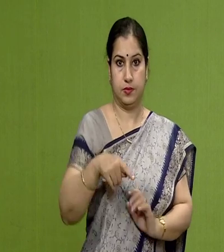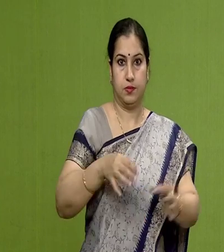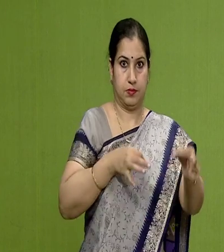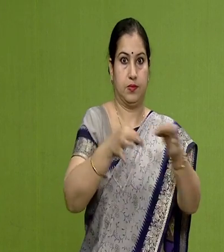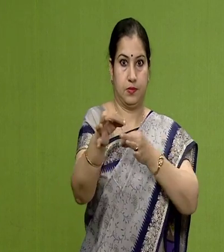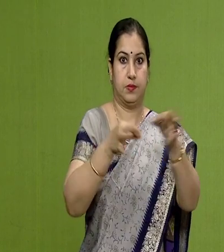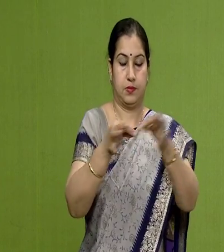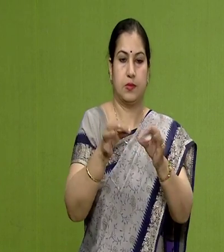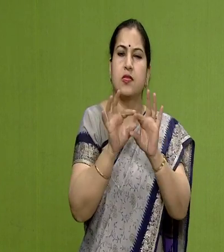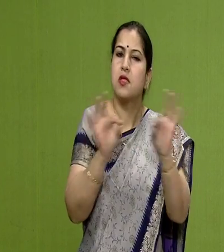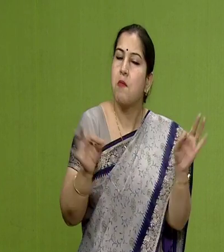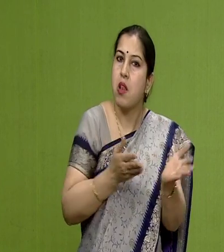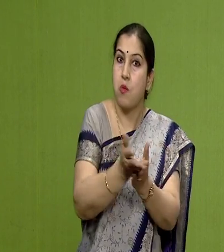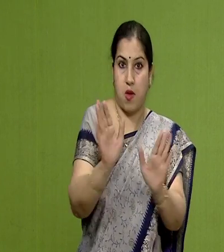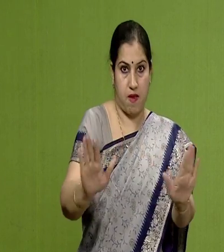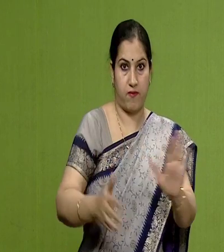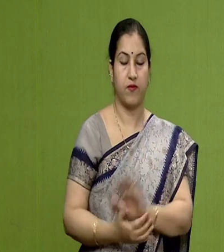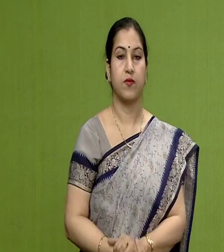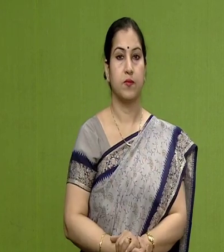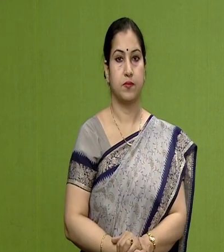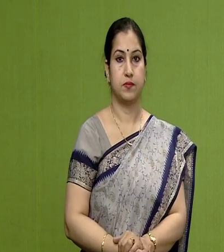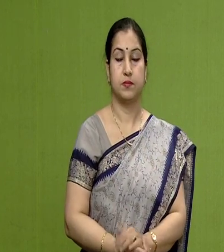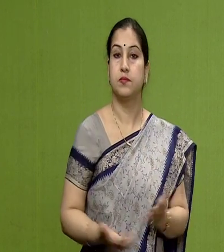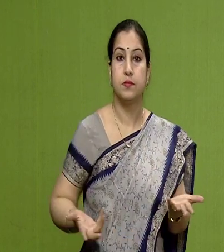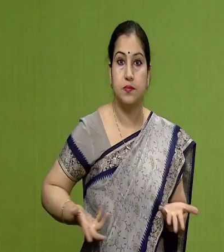There is simple formula, that is,